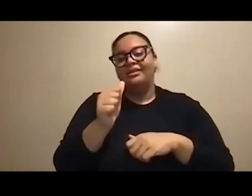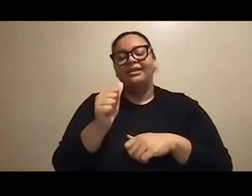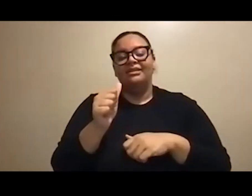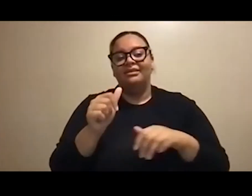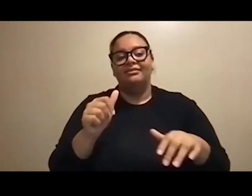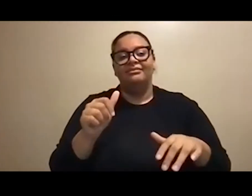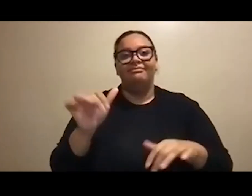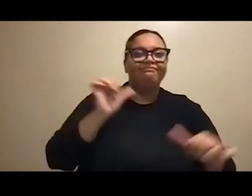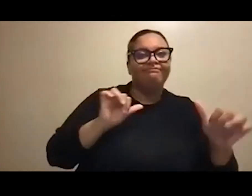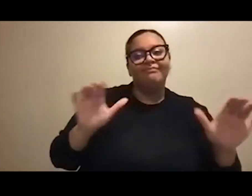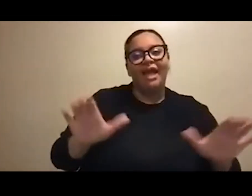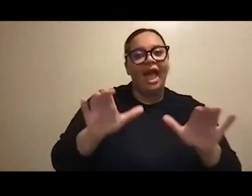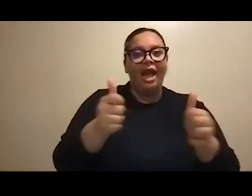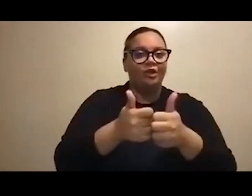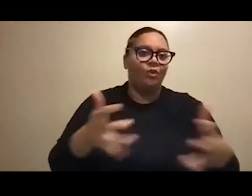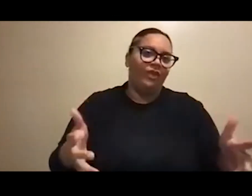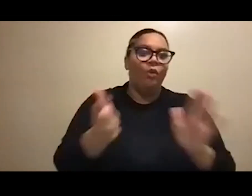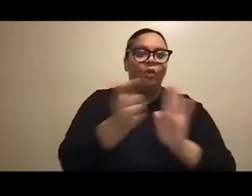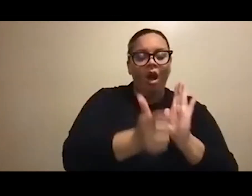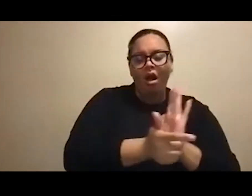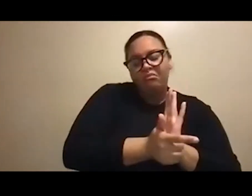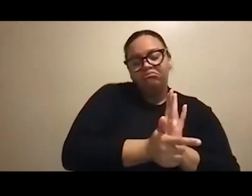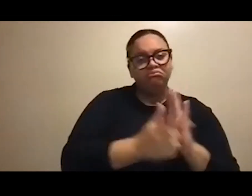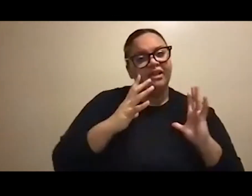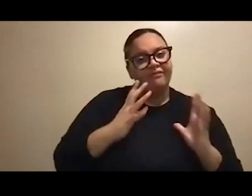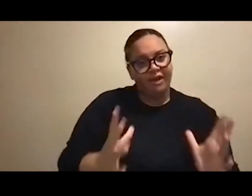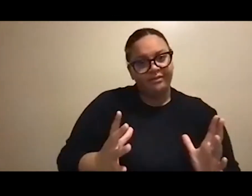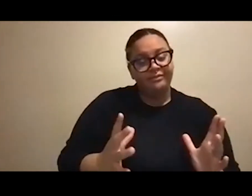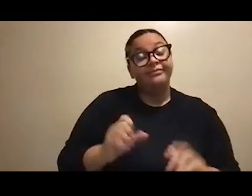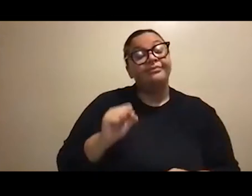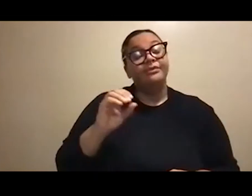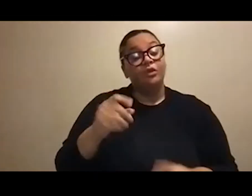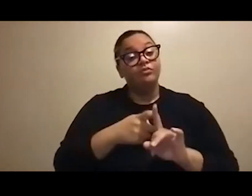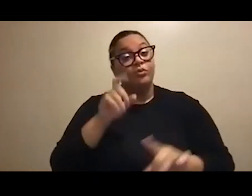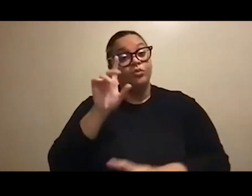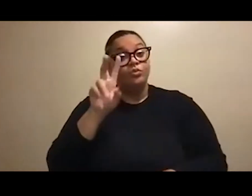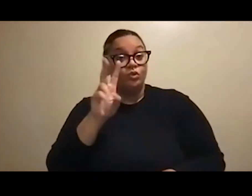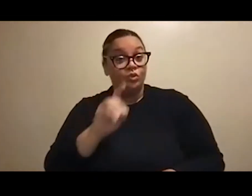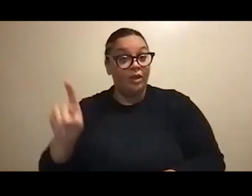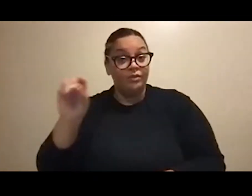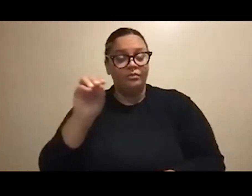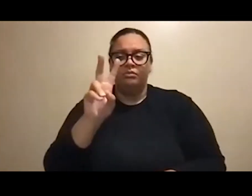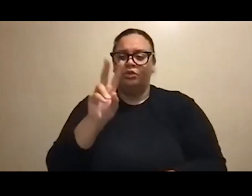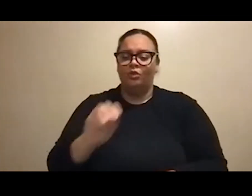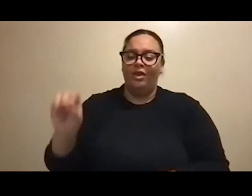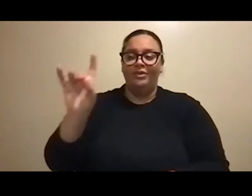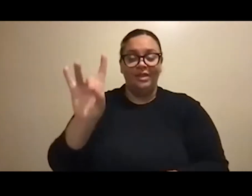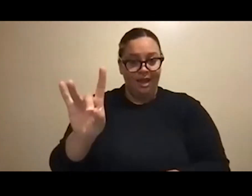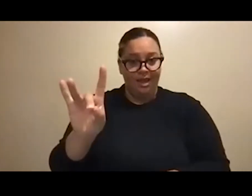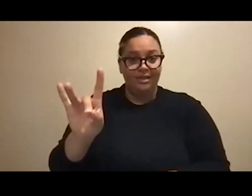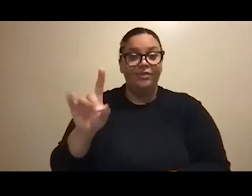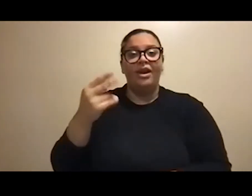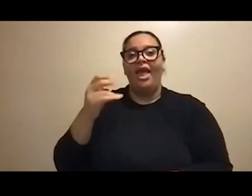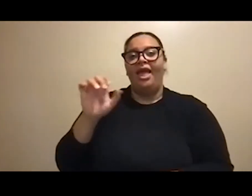see this as we go down the road here toward 2008, when Mr. Heller basically said